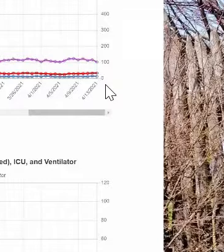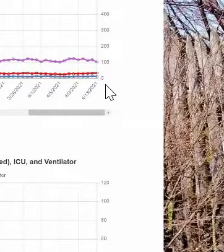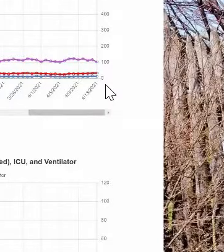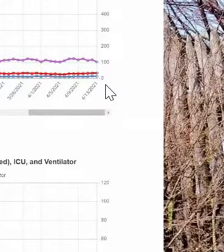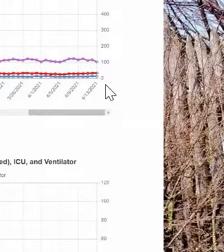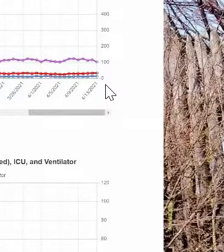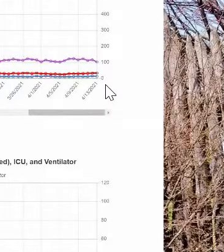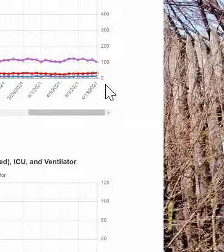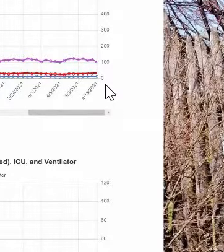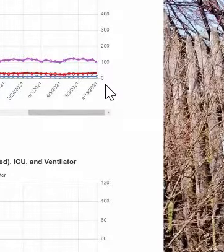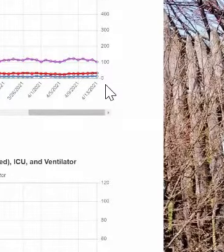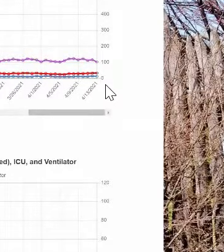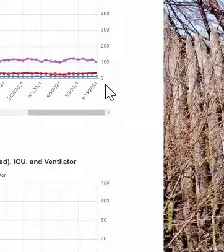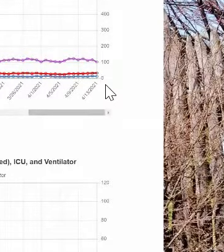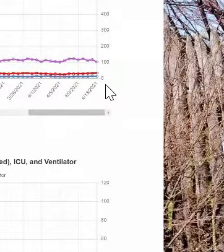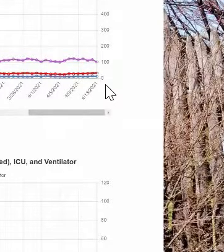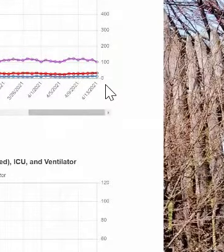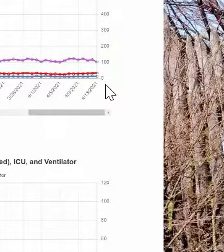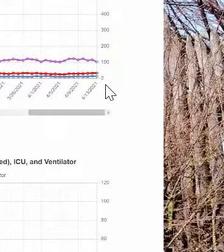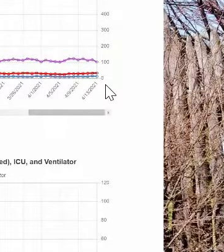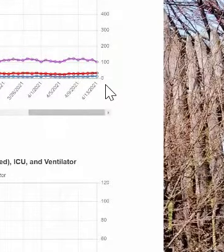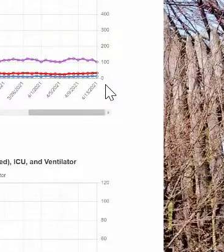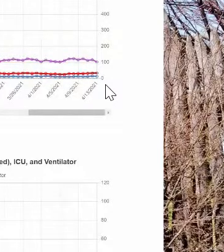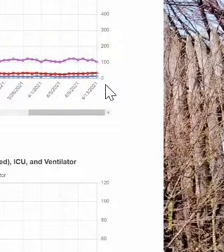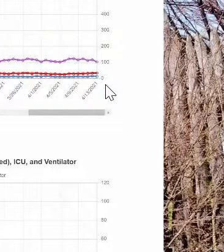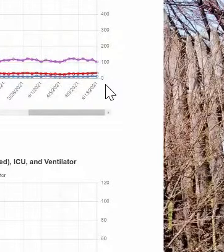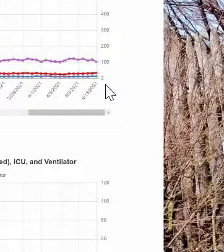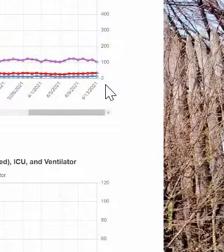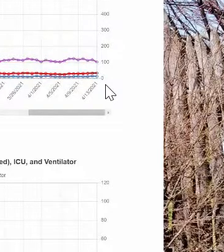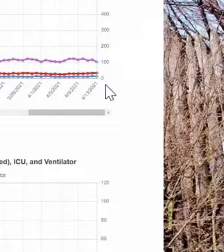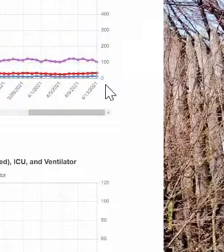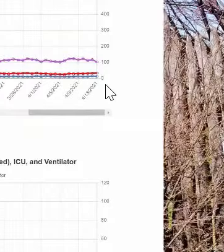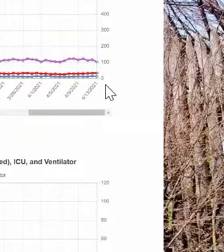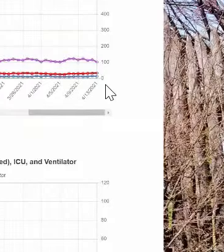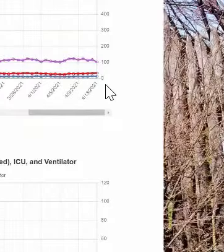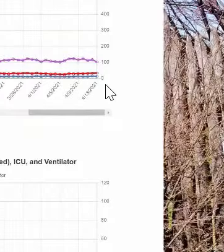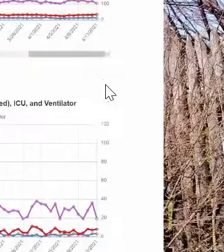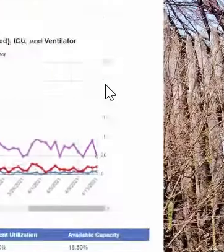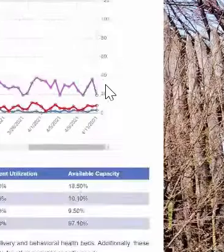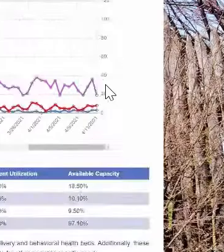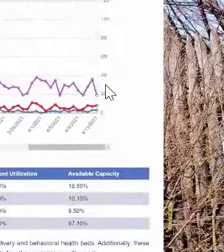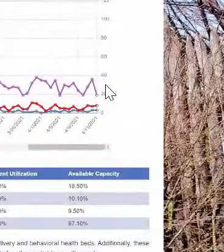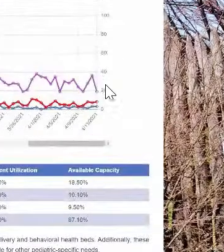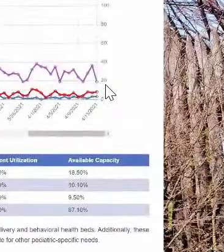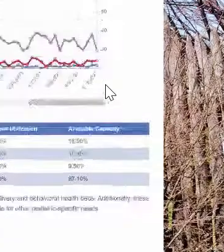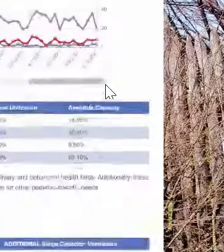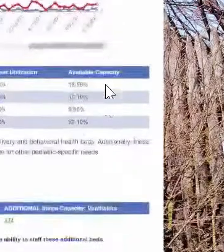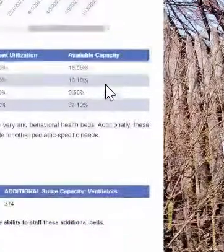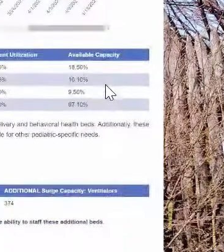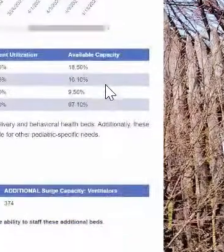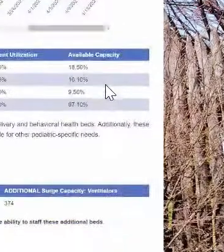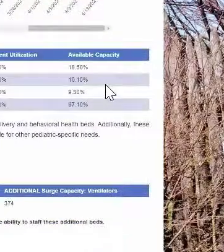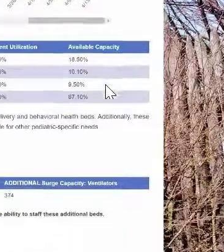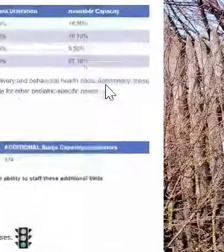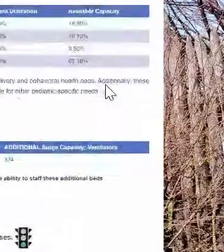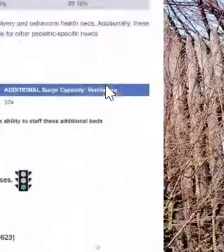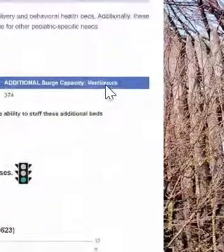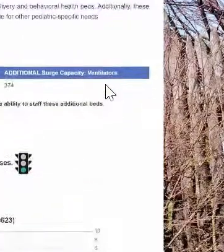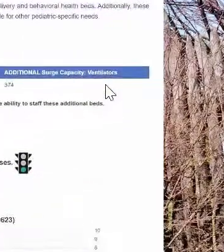hospital partners, they recommended that this benchmark continue to be green. And our fifth benchmark, sustained or